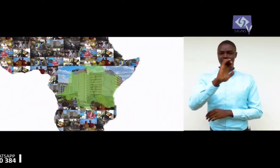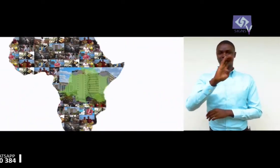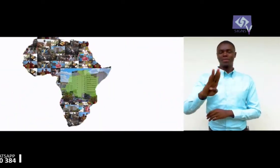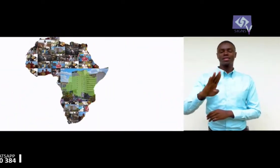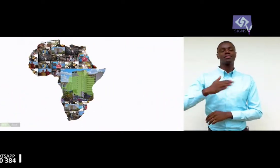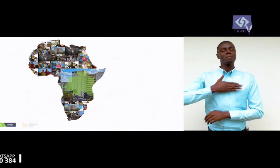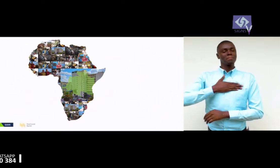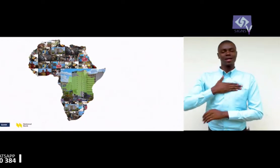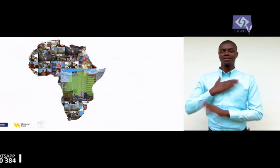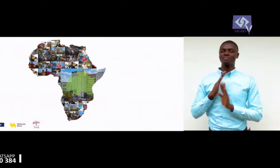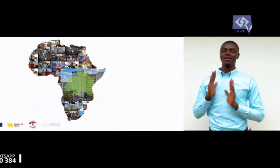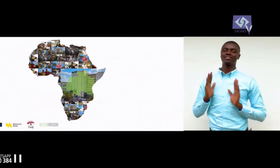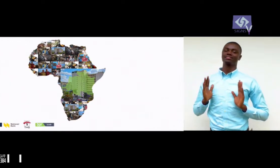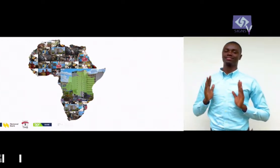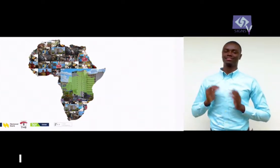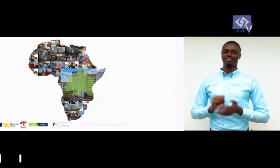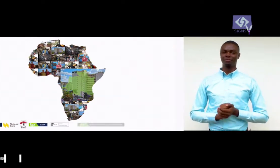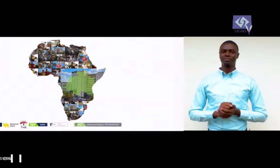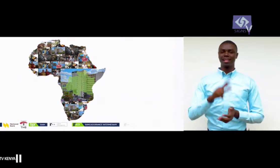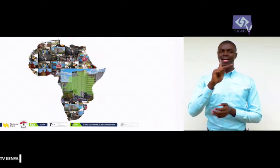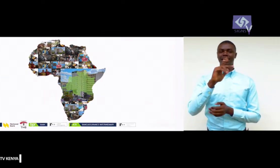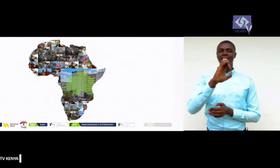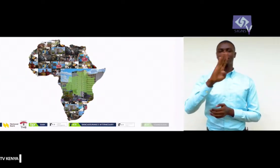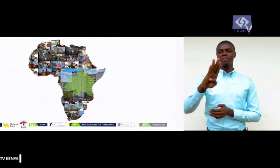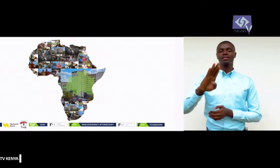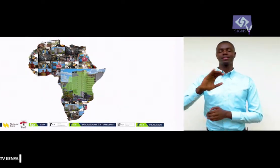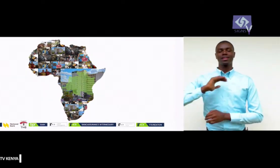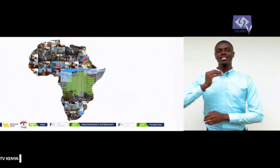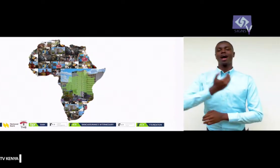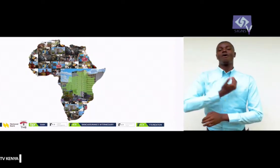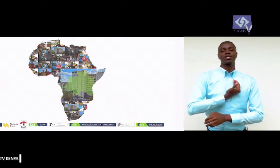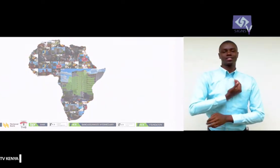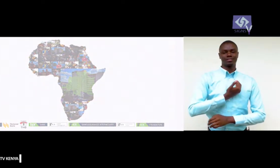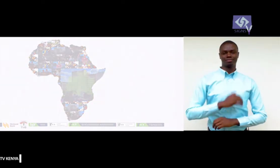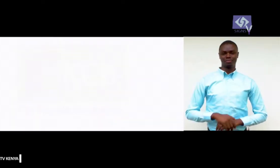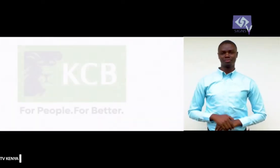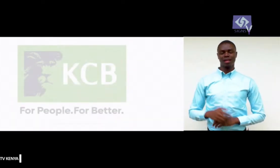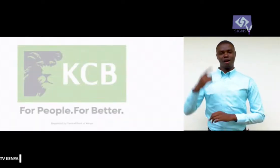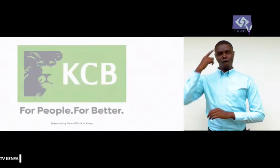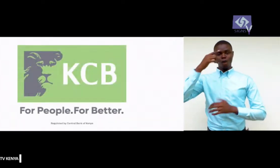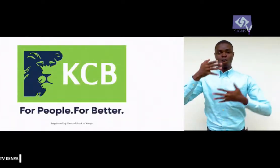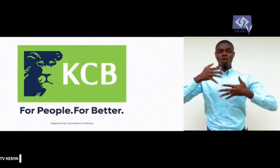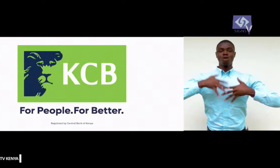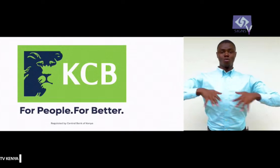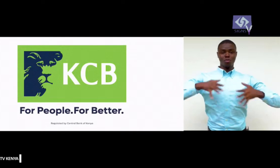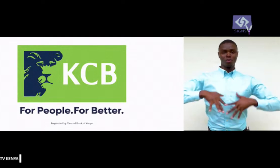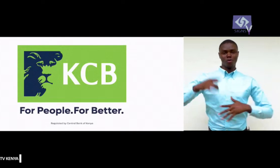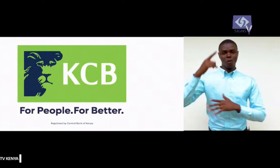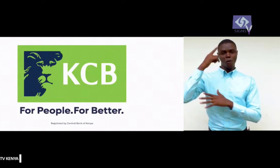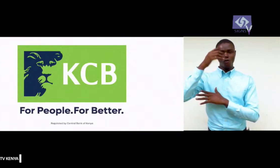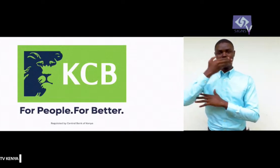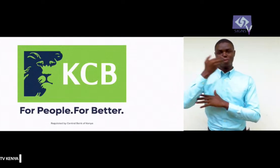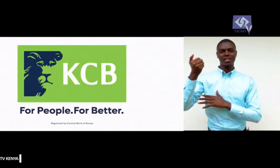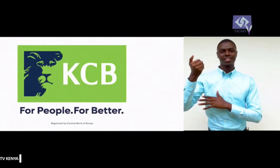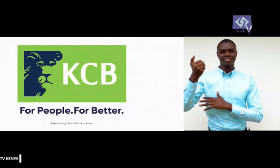KCB is mine. KCB ni yetu. For people, for better.